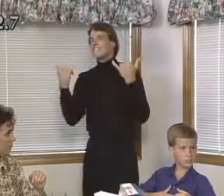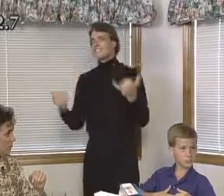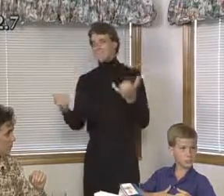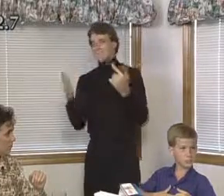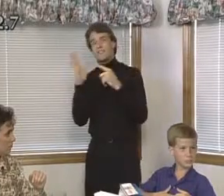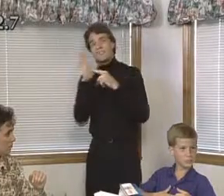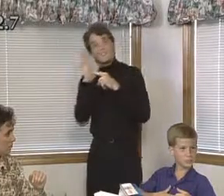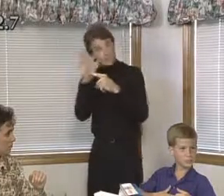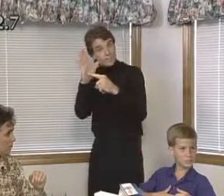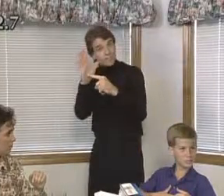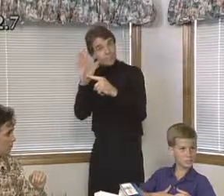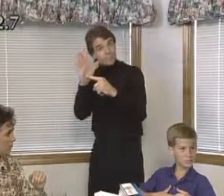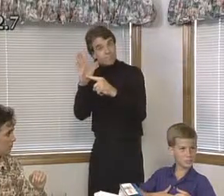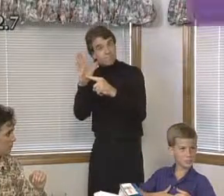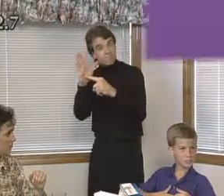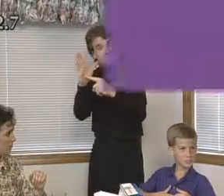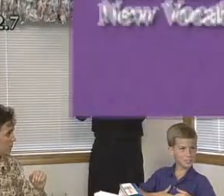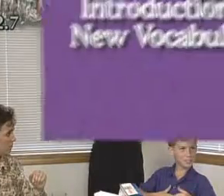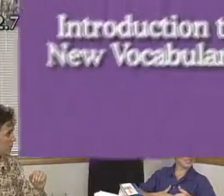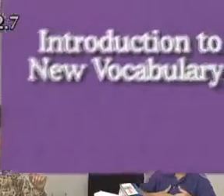But first, I'll show them to you.